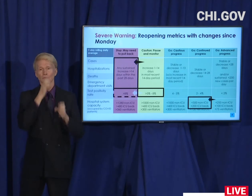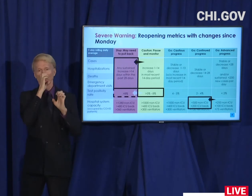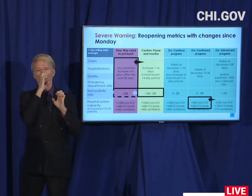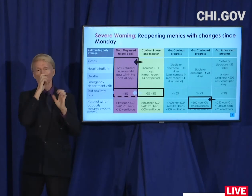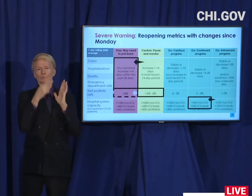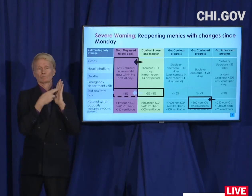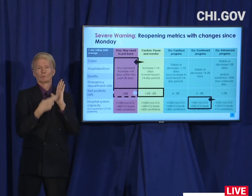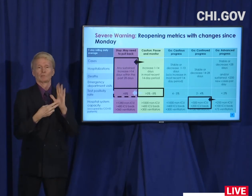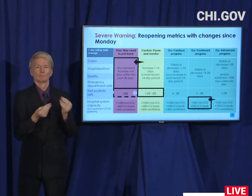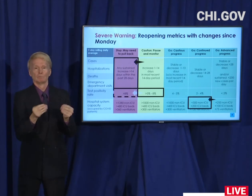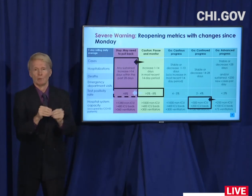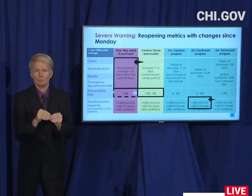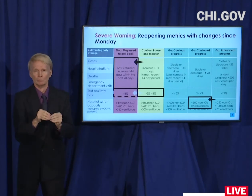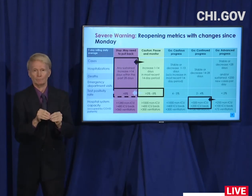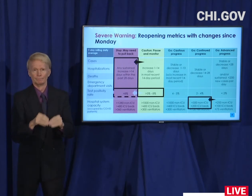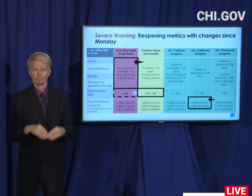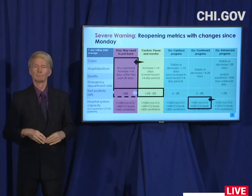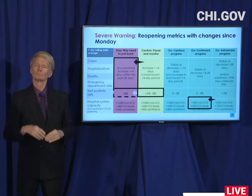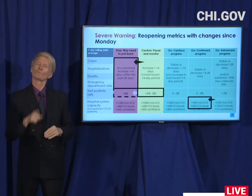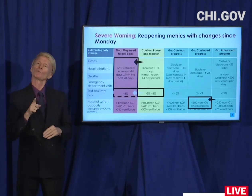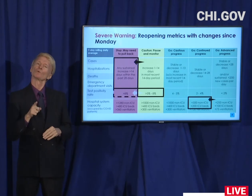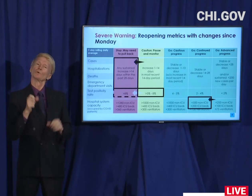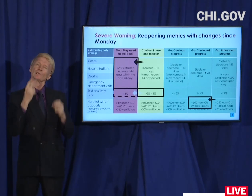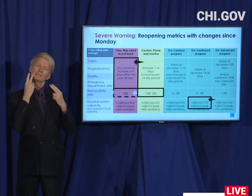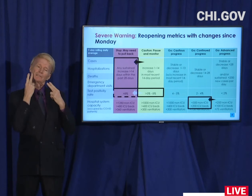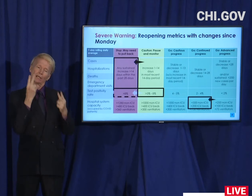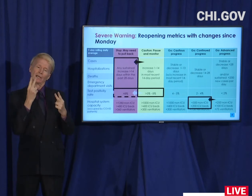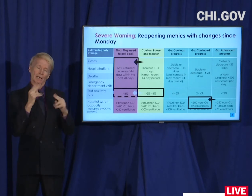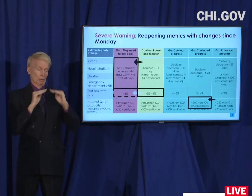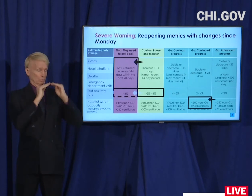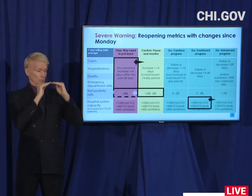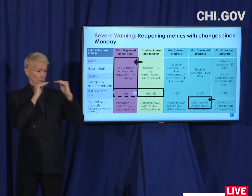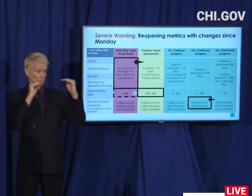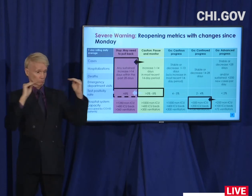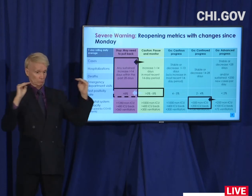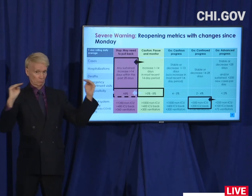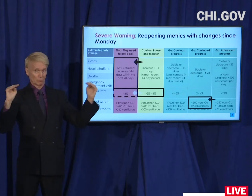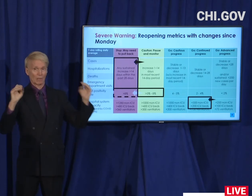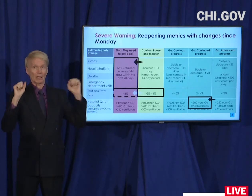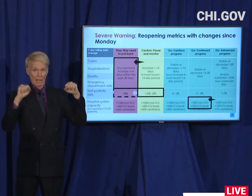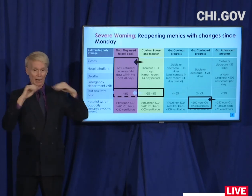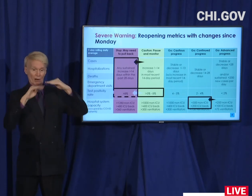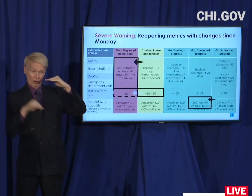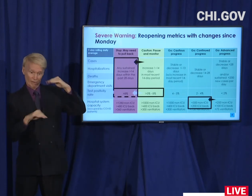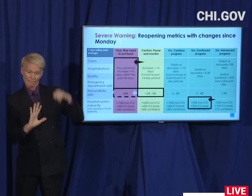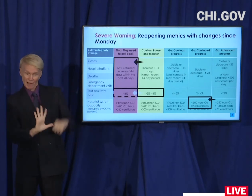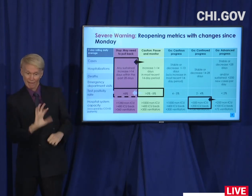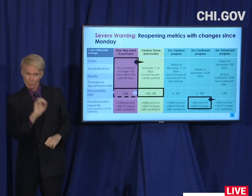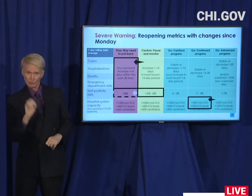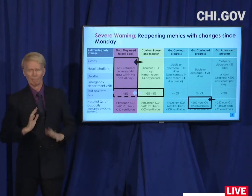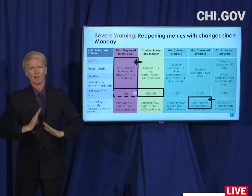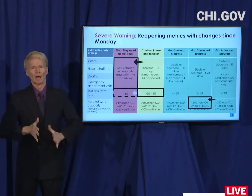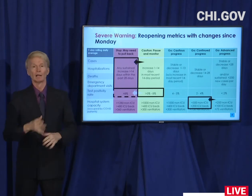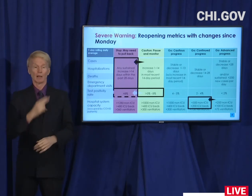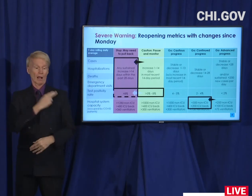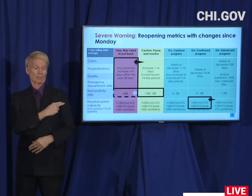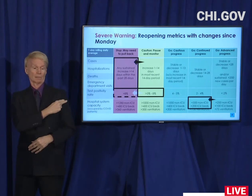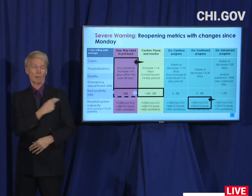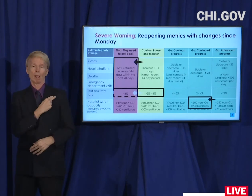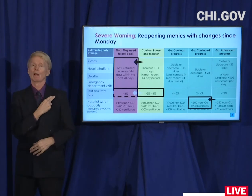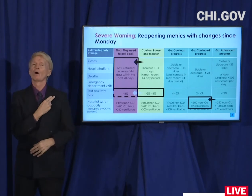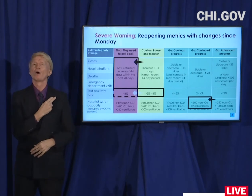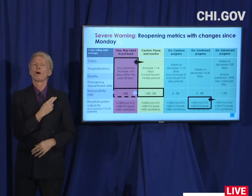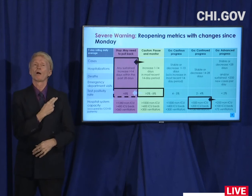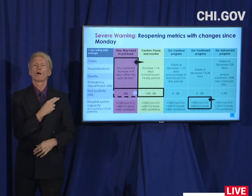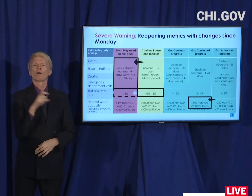level. But these are the things. If we can see stable or decreasing numbers, we can get back under 5%. Our hospital numbers also need to stay